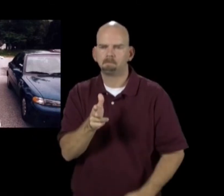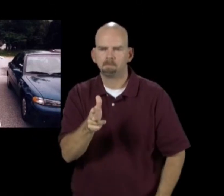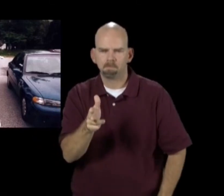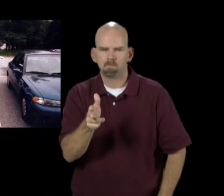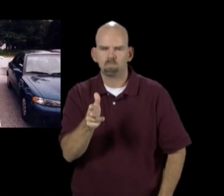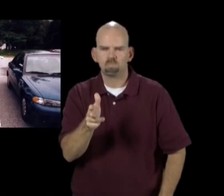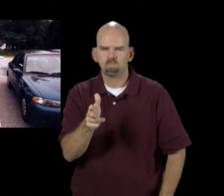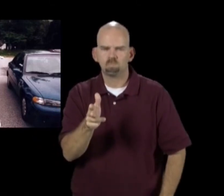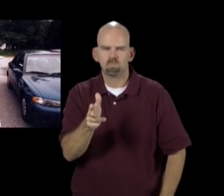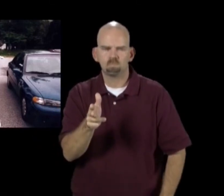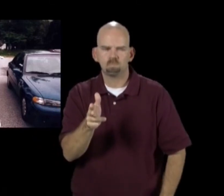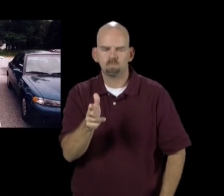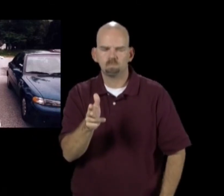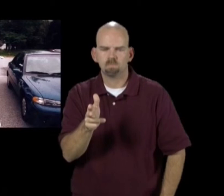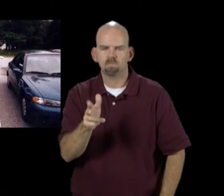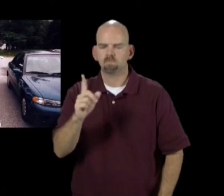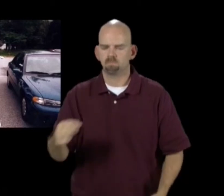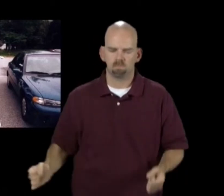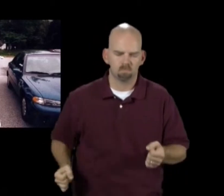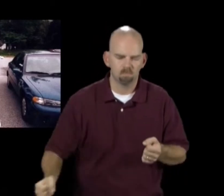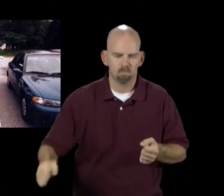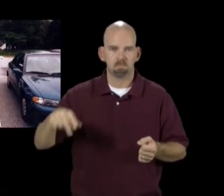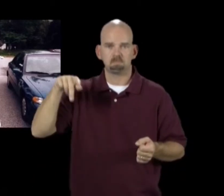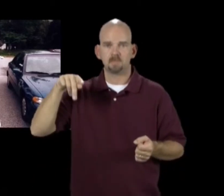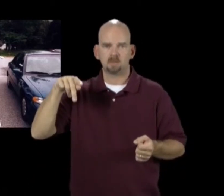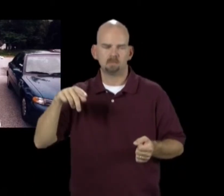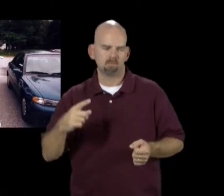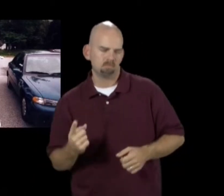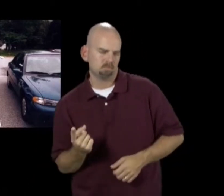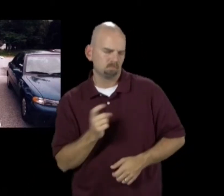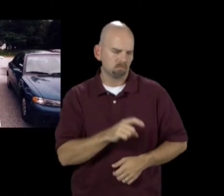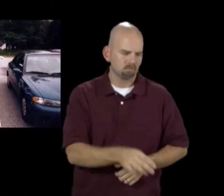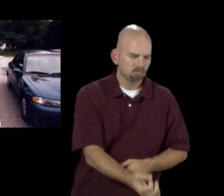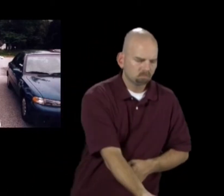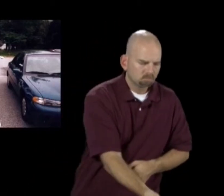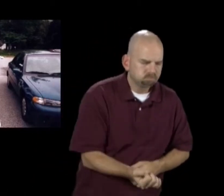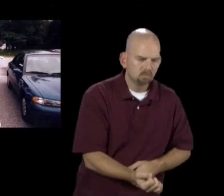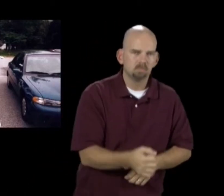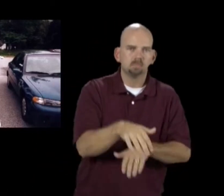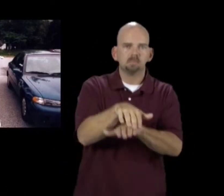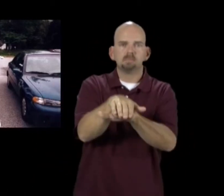stopped my car, put it in park, got out of the car, and popped the hood.